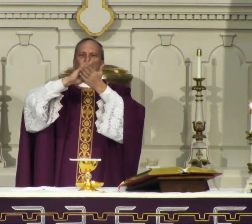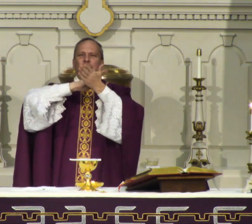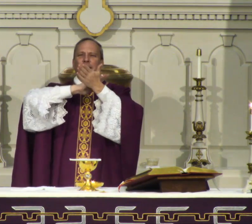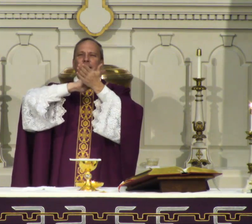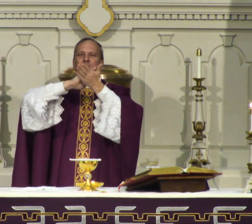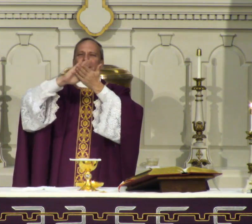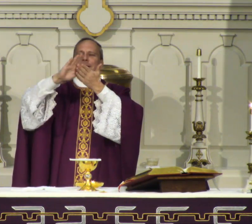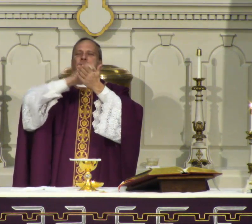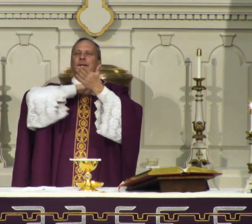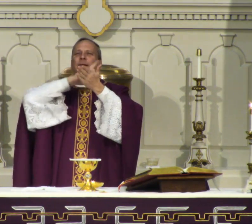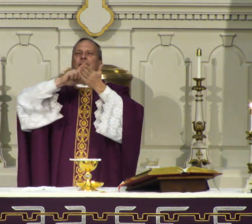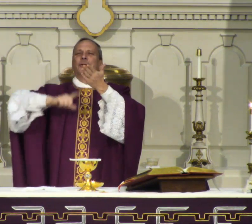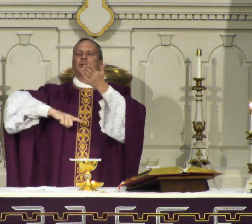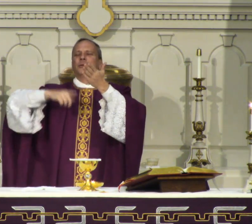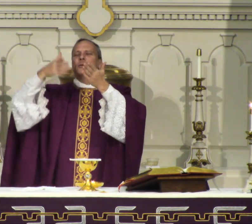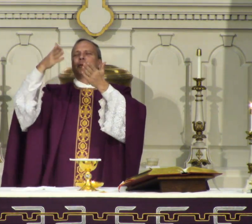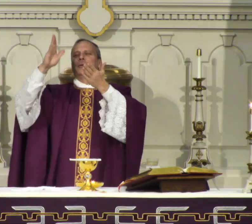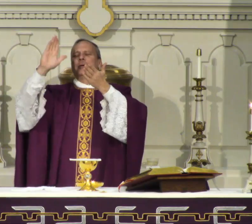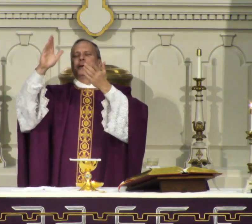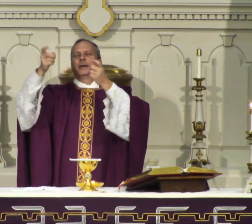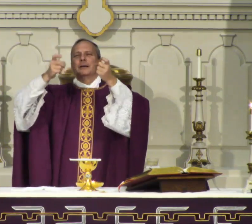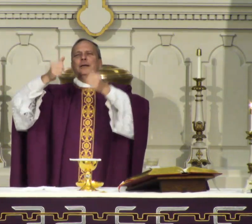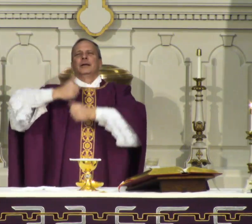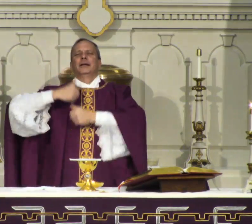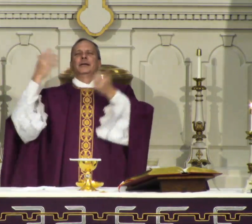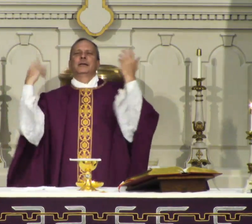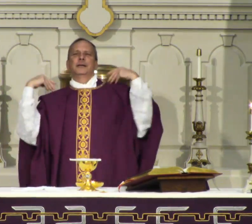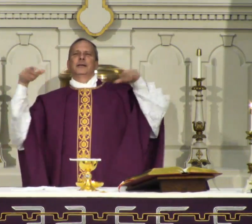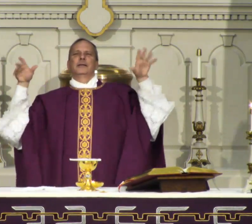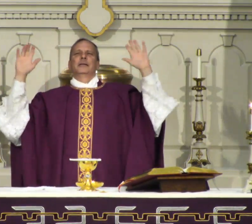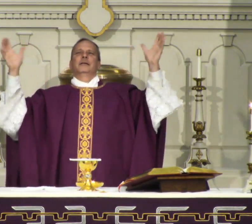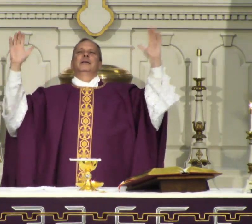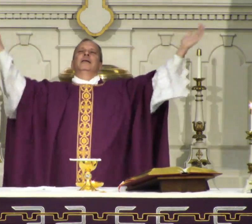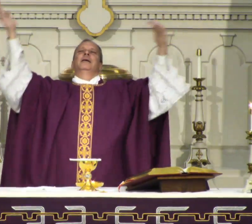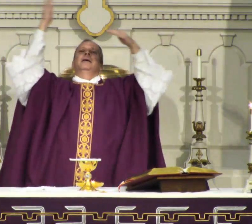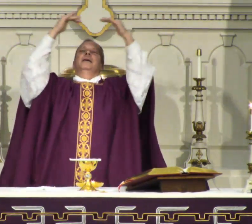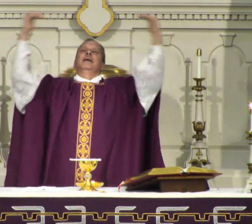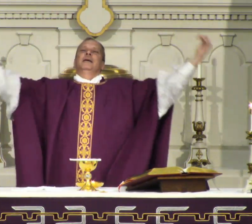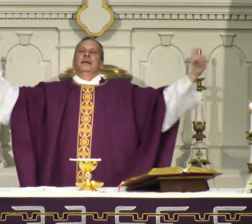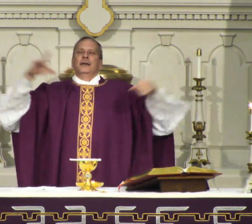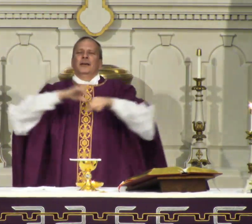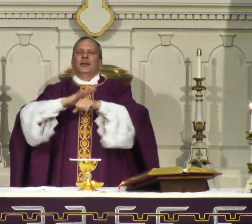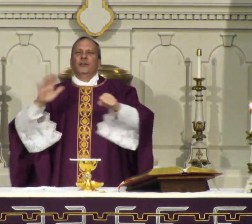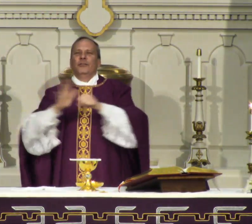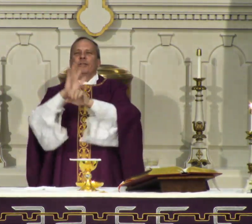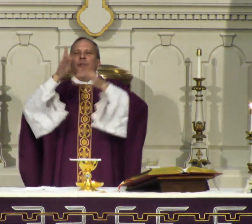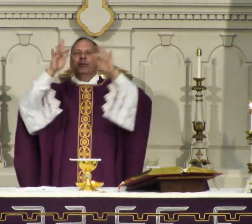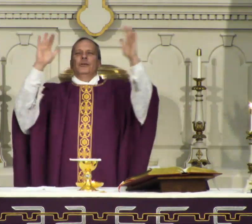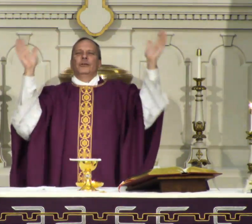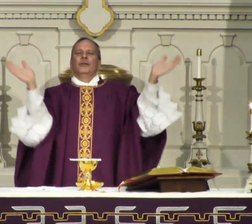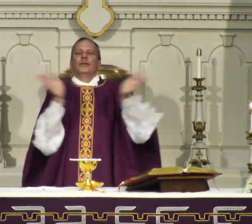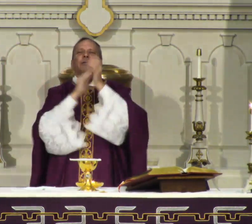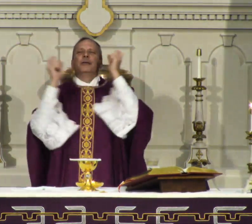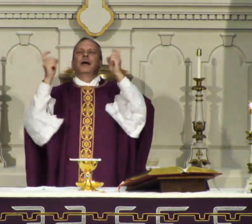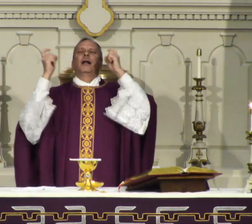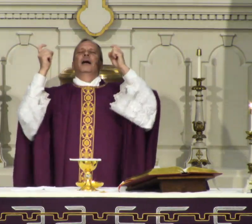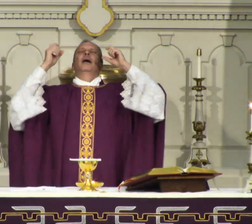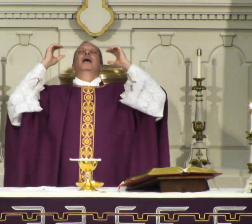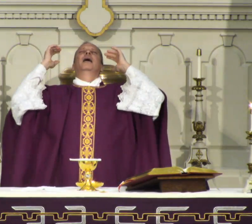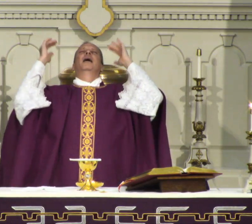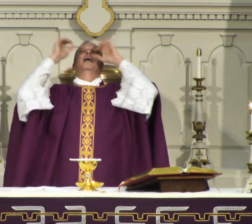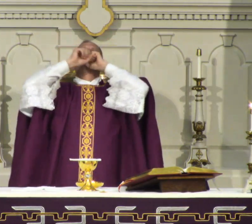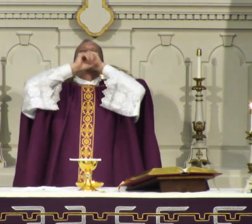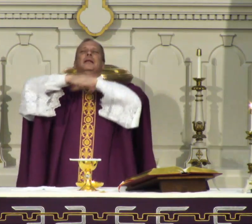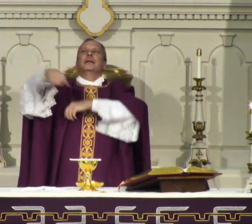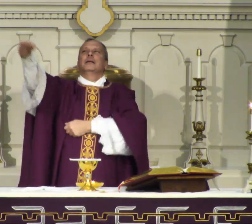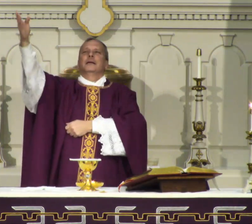holy, holy, Lord God of hosts, heaven and earth are full of your glory. Hosanna in